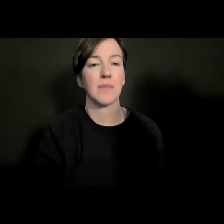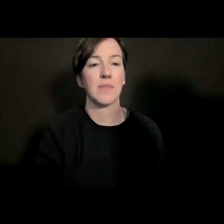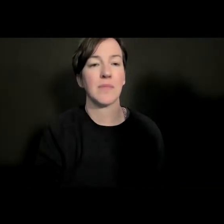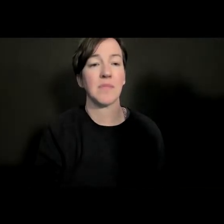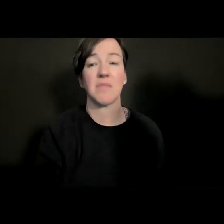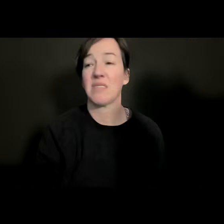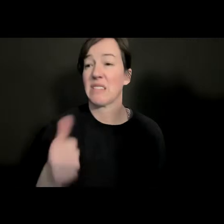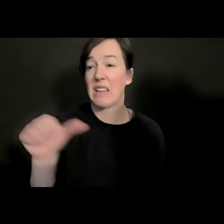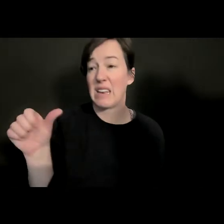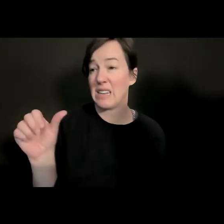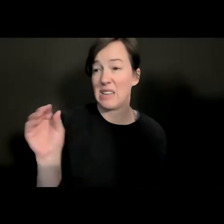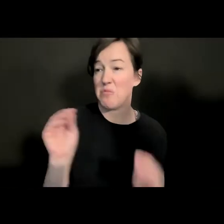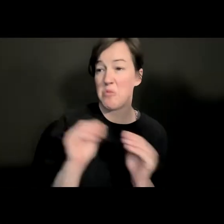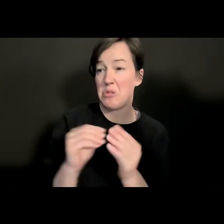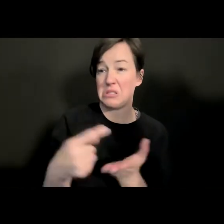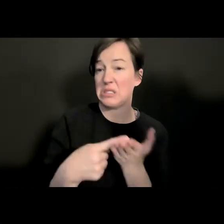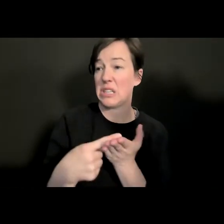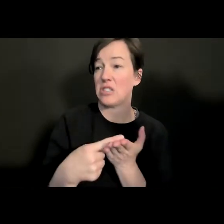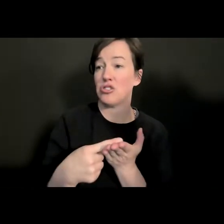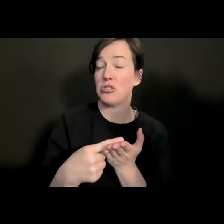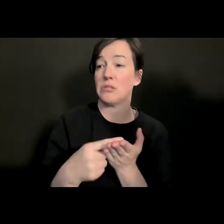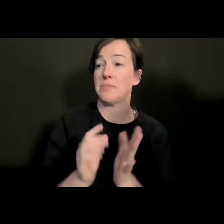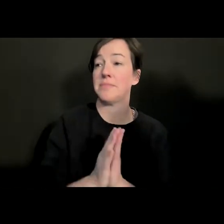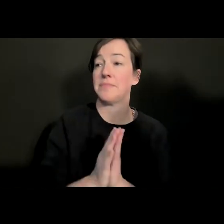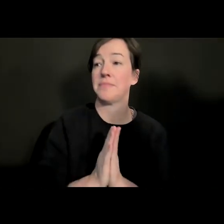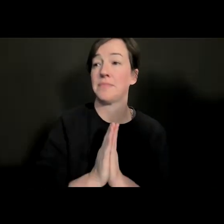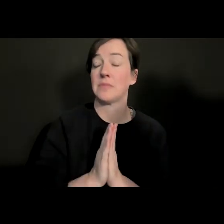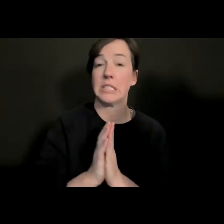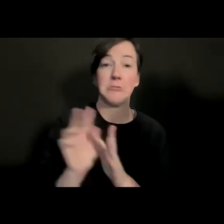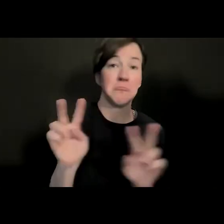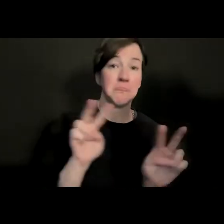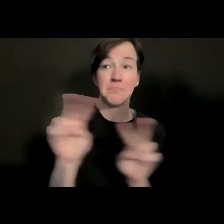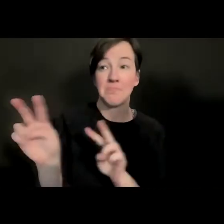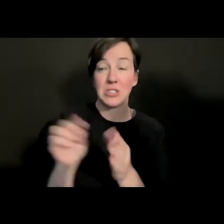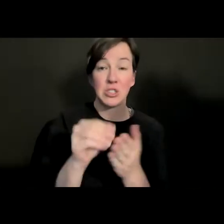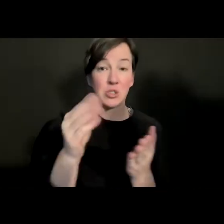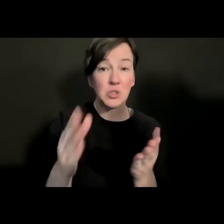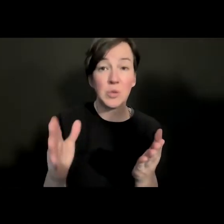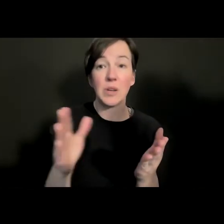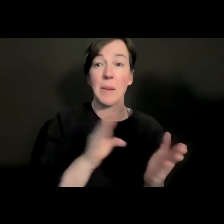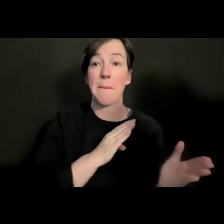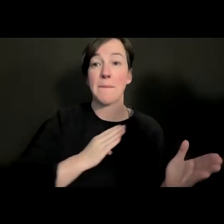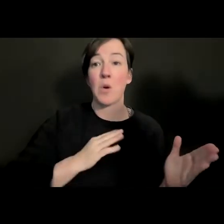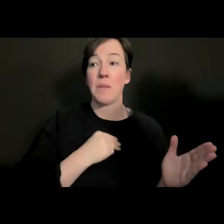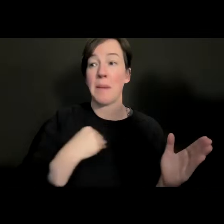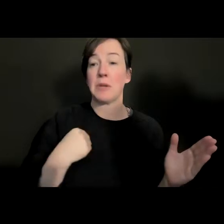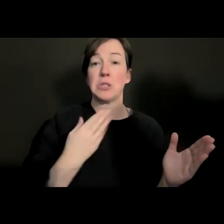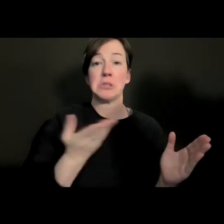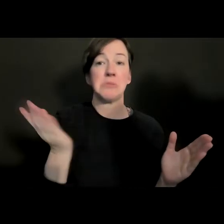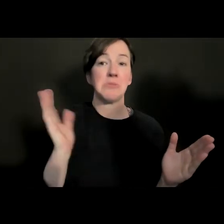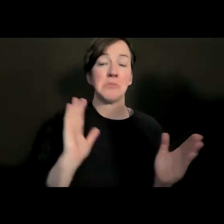Any further discussion? I'm looking to the student board members.